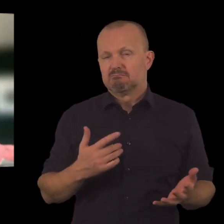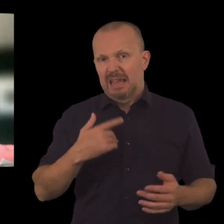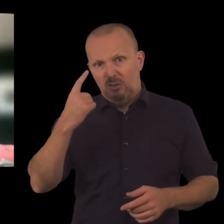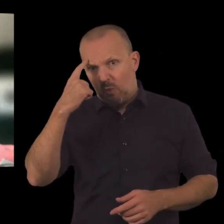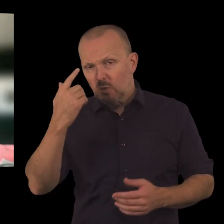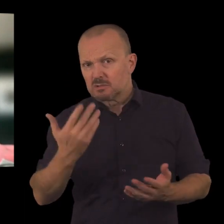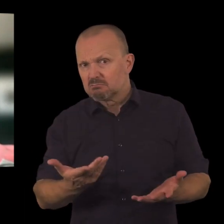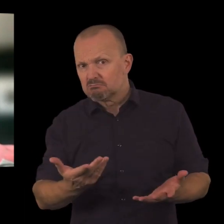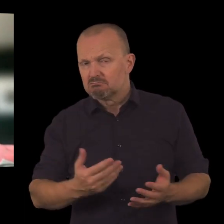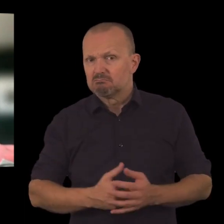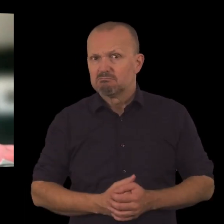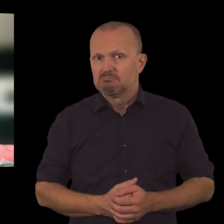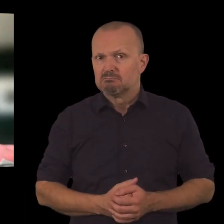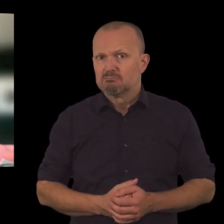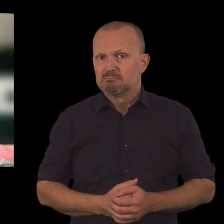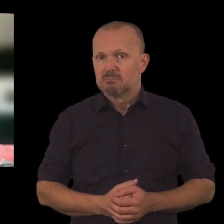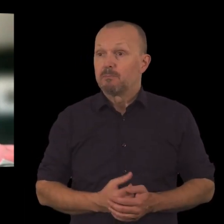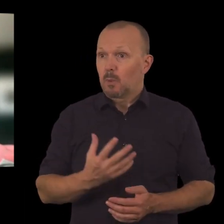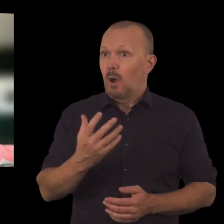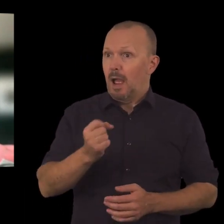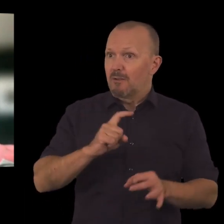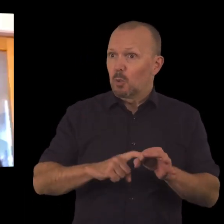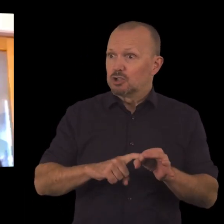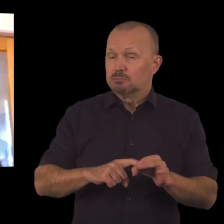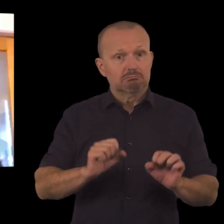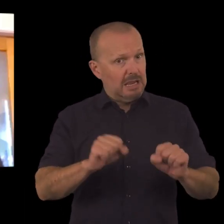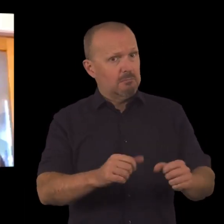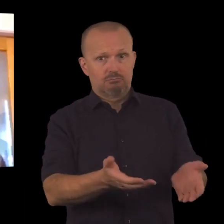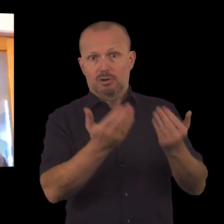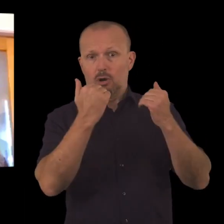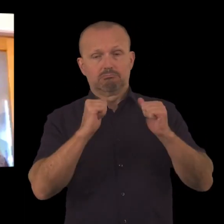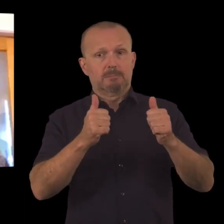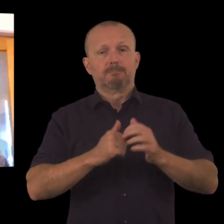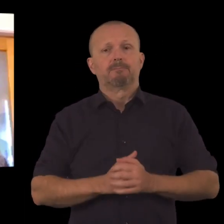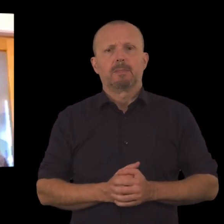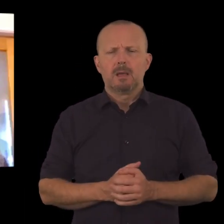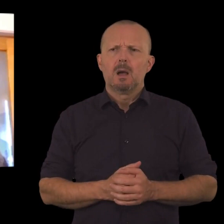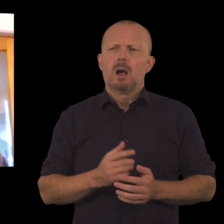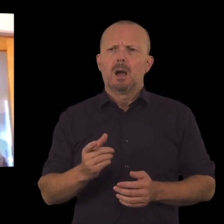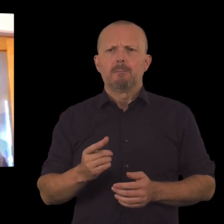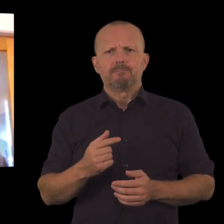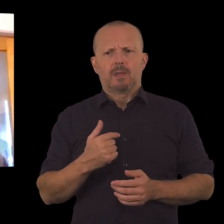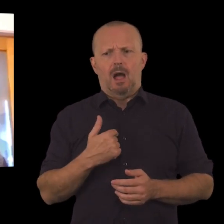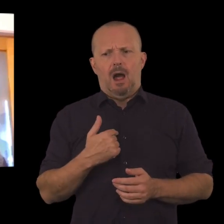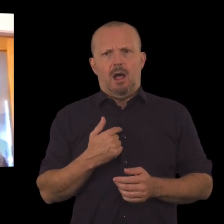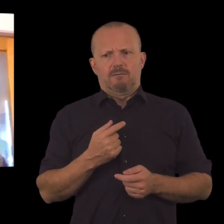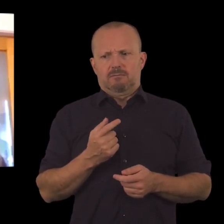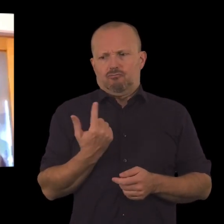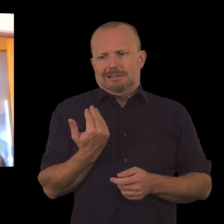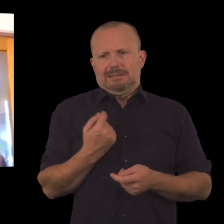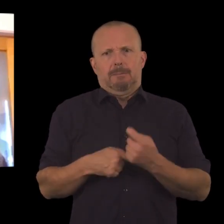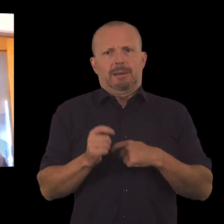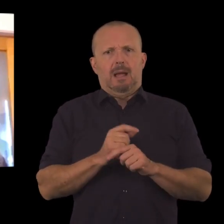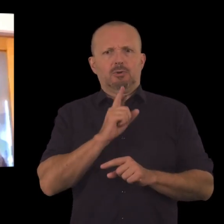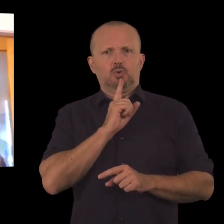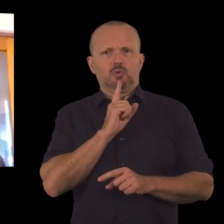Any thoughts? Probably got a question. Yeah, go for it. I've only just